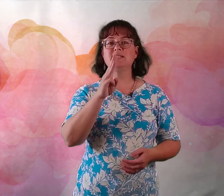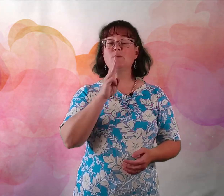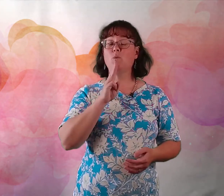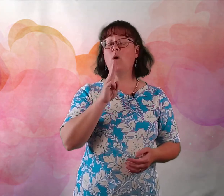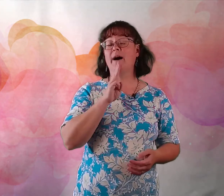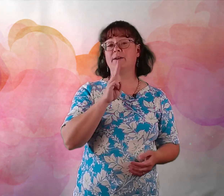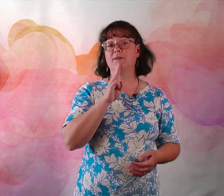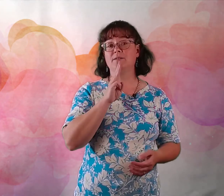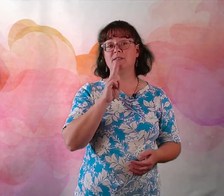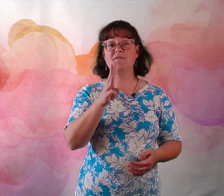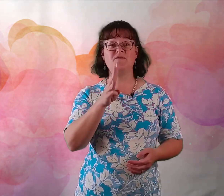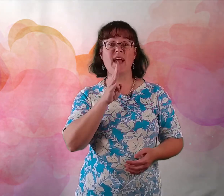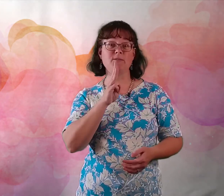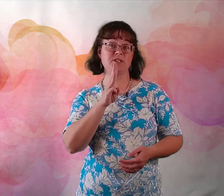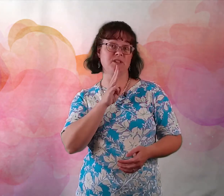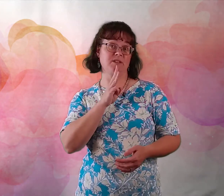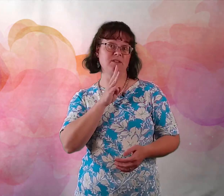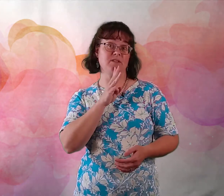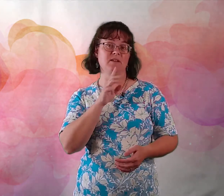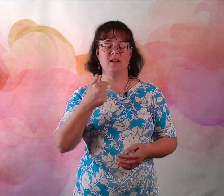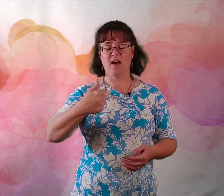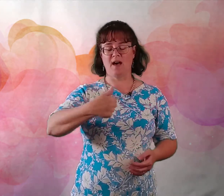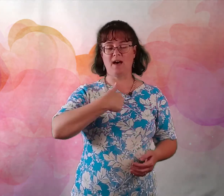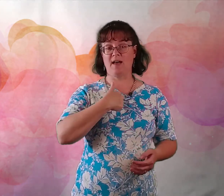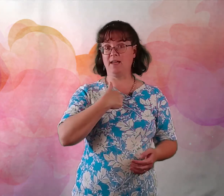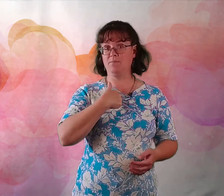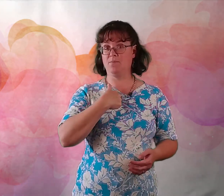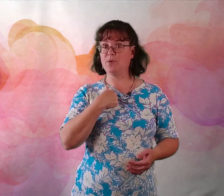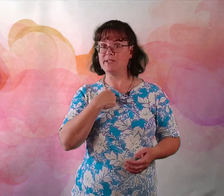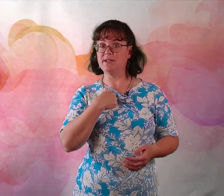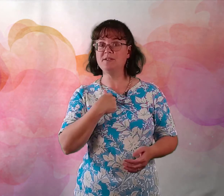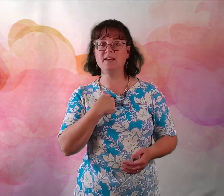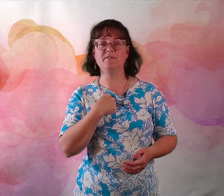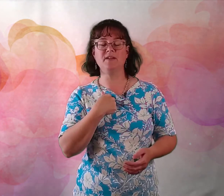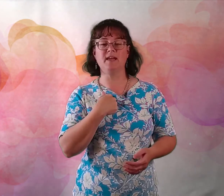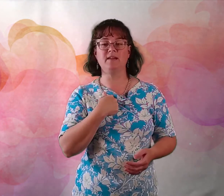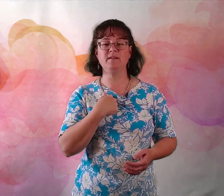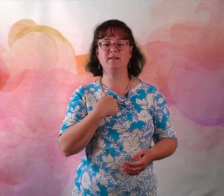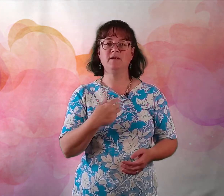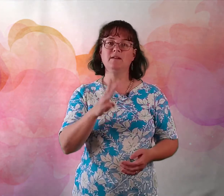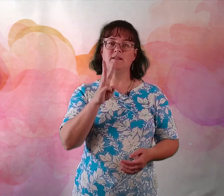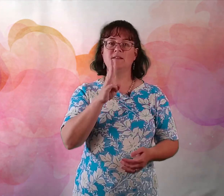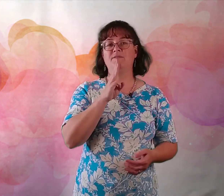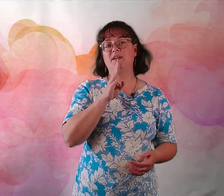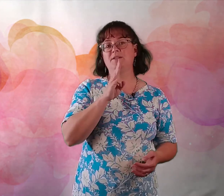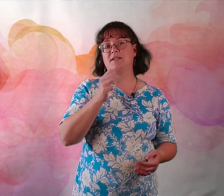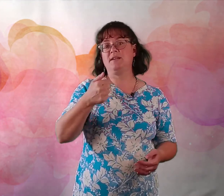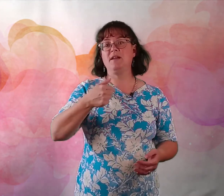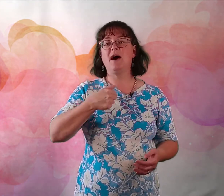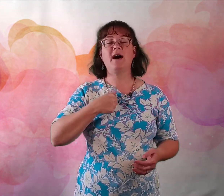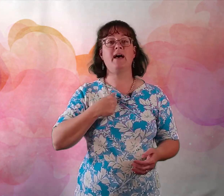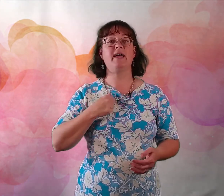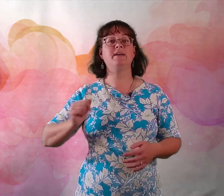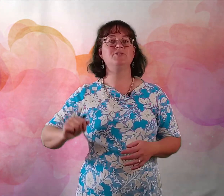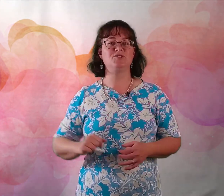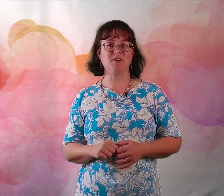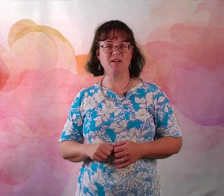the water. The fountain, I, point at yourself again, the fountain I drink